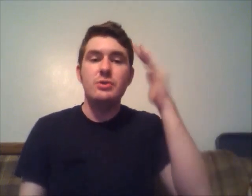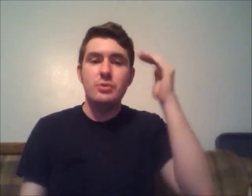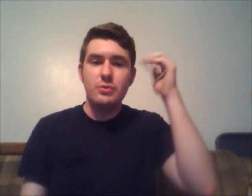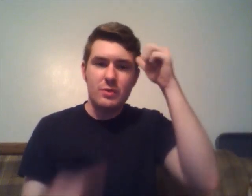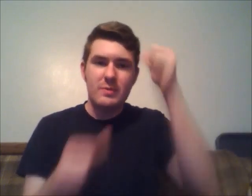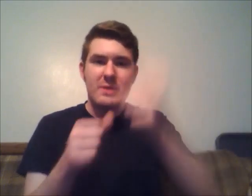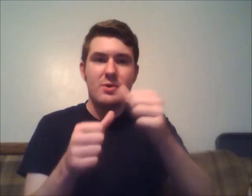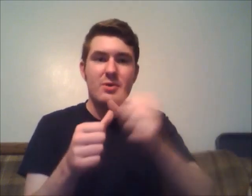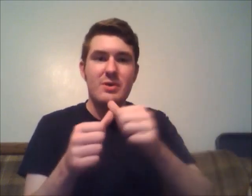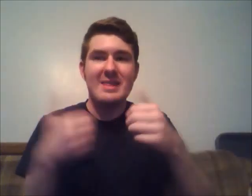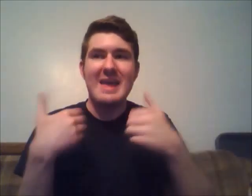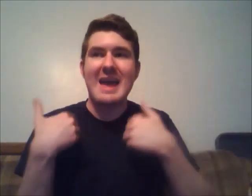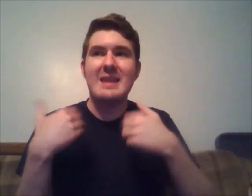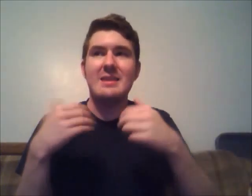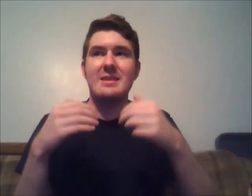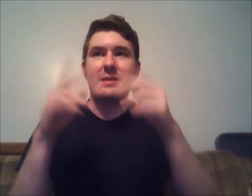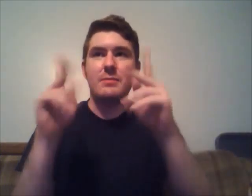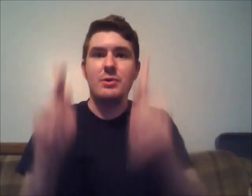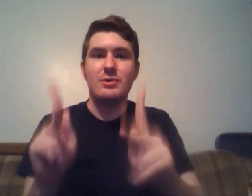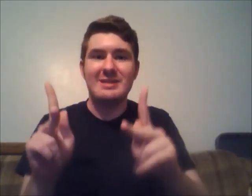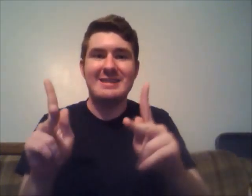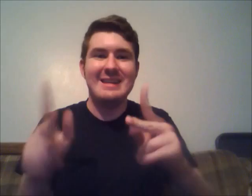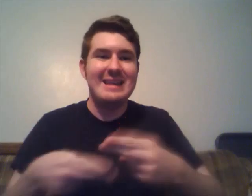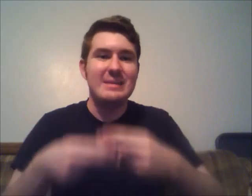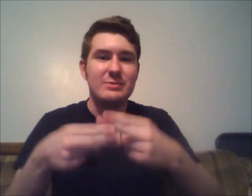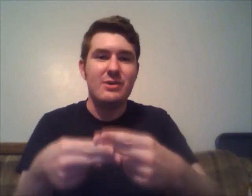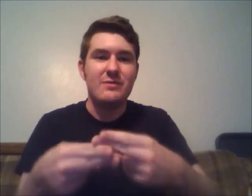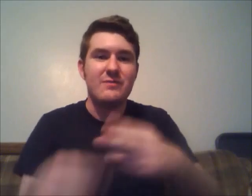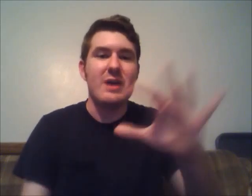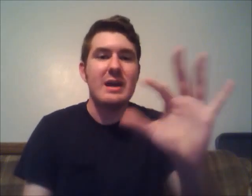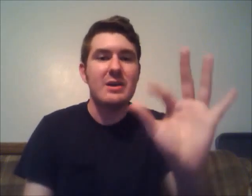you remember they had a person, and he was called Friar